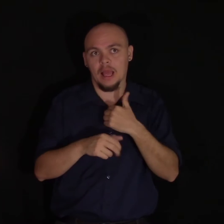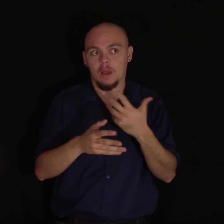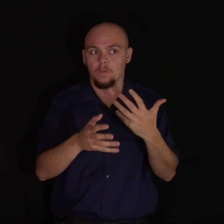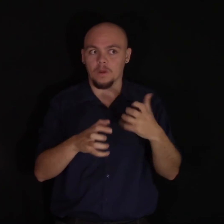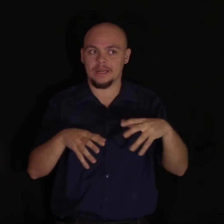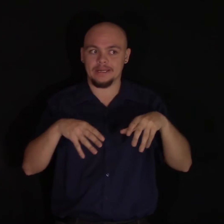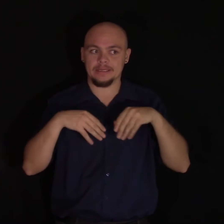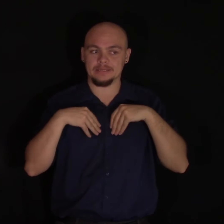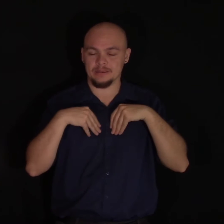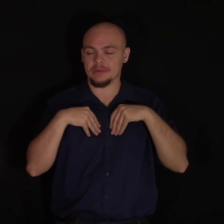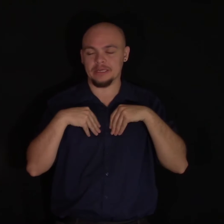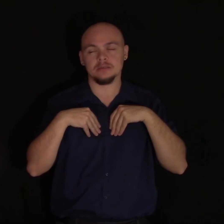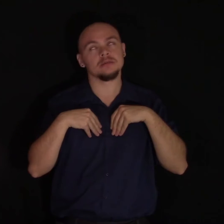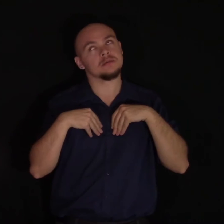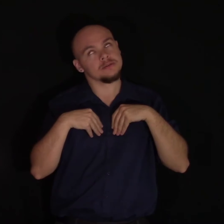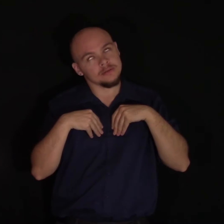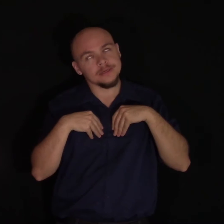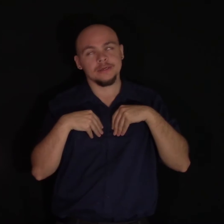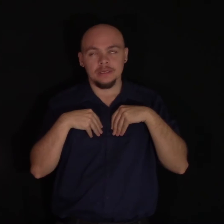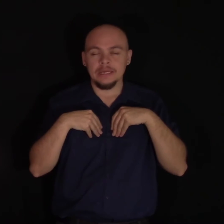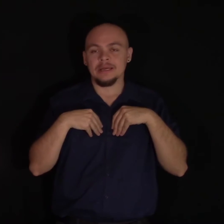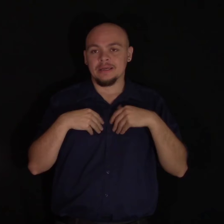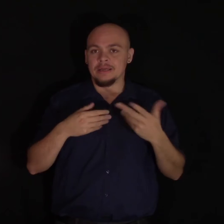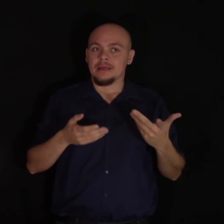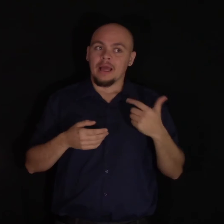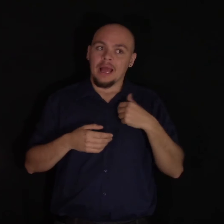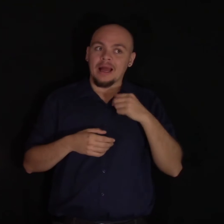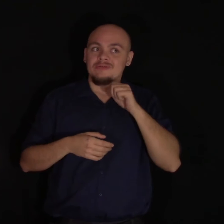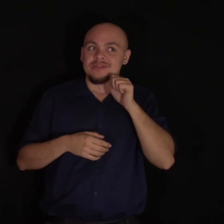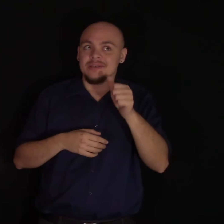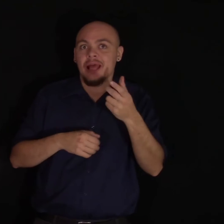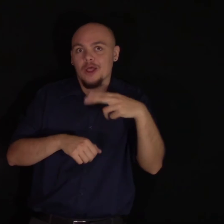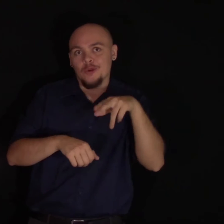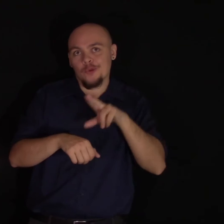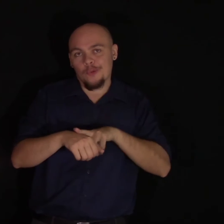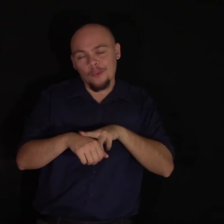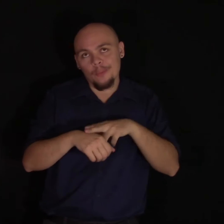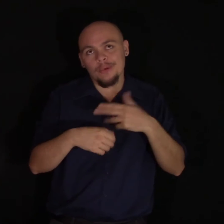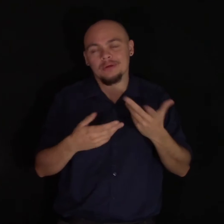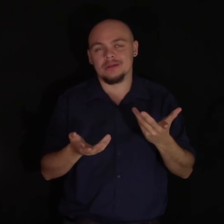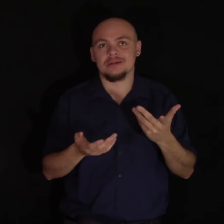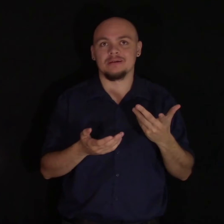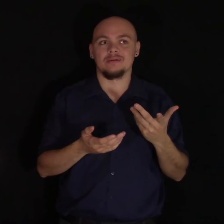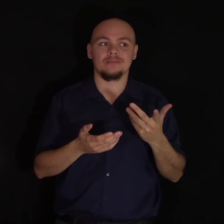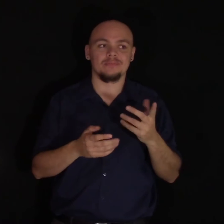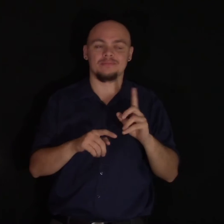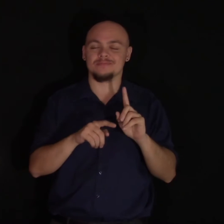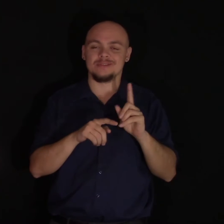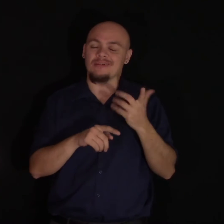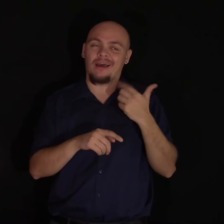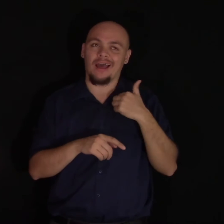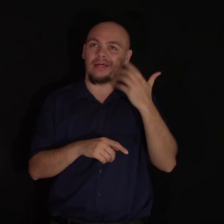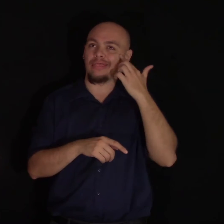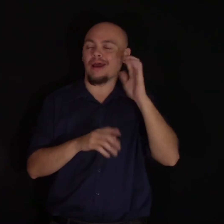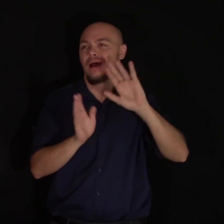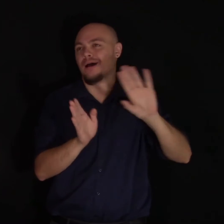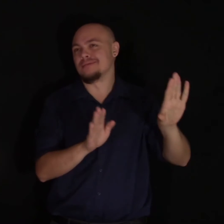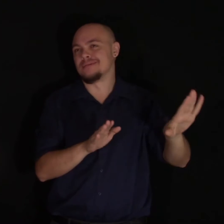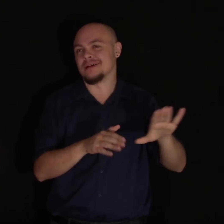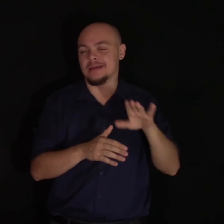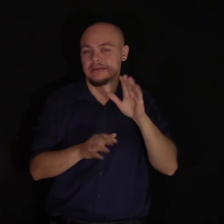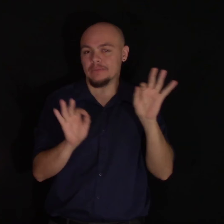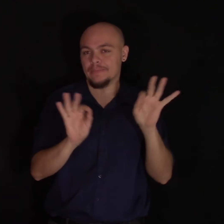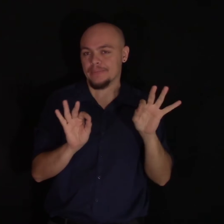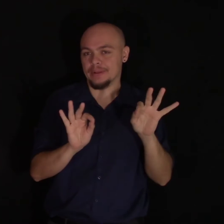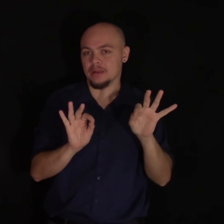needing acceptance. After all, I was a bit unconventional. But I realize now that the moment I